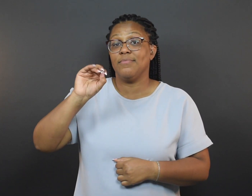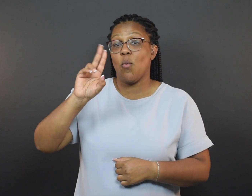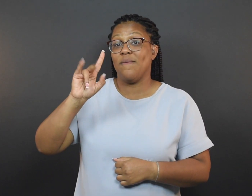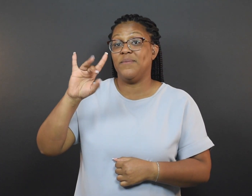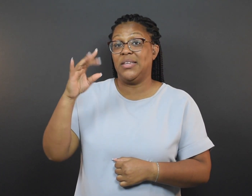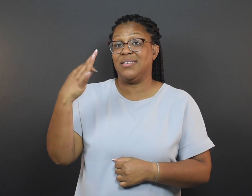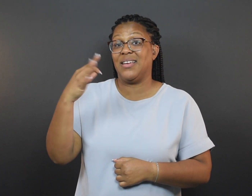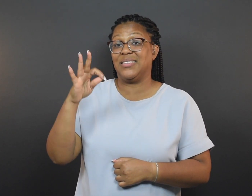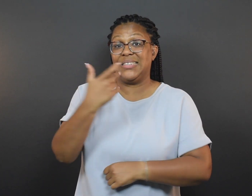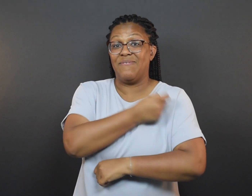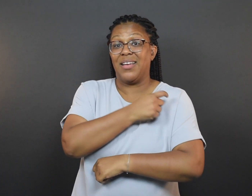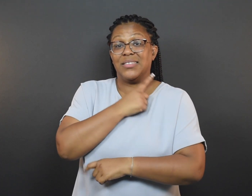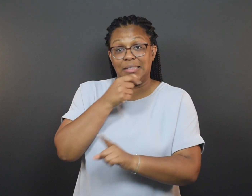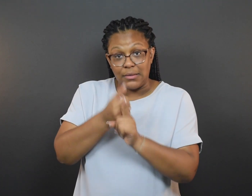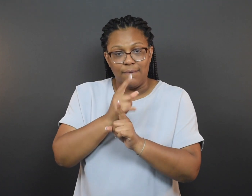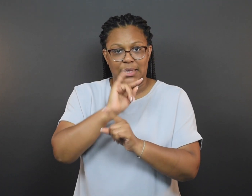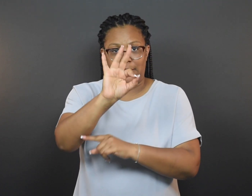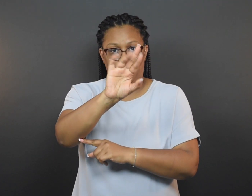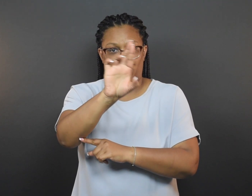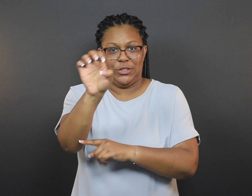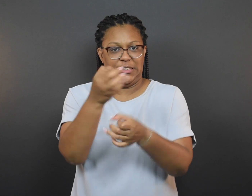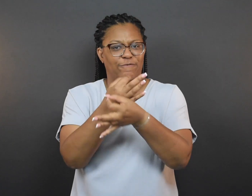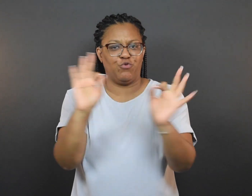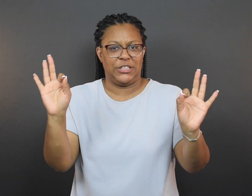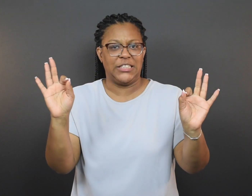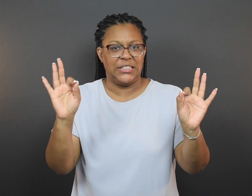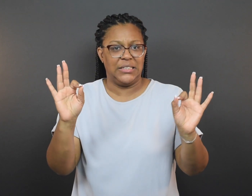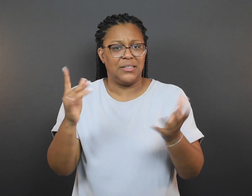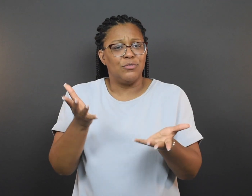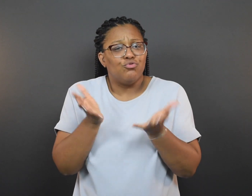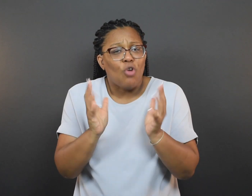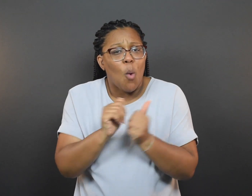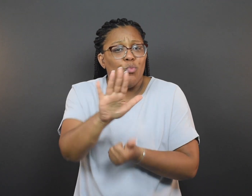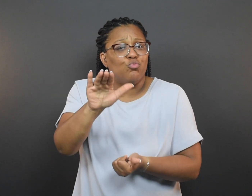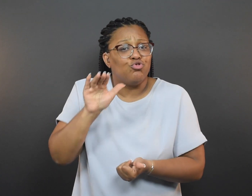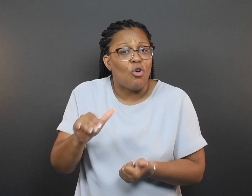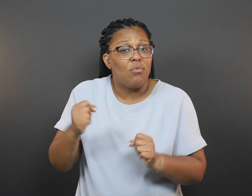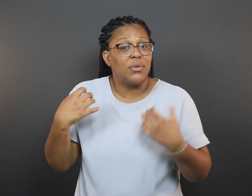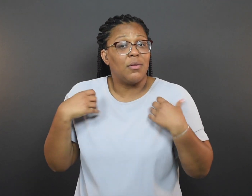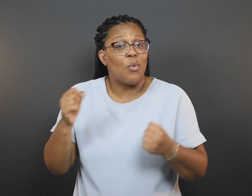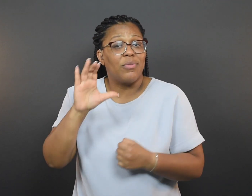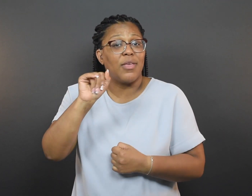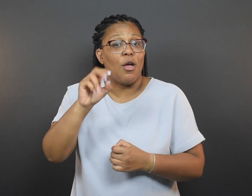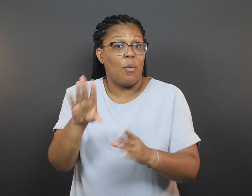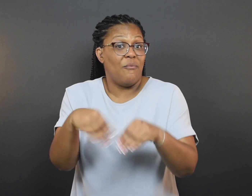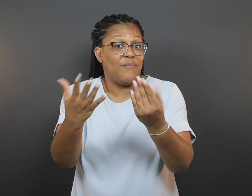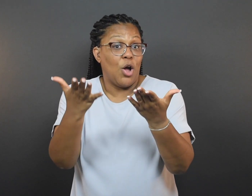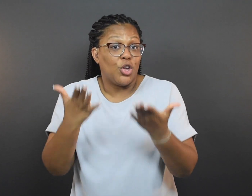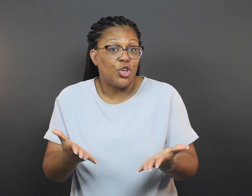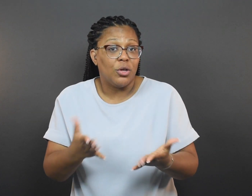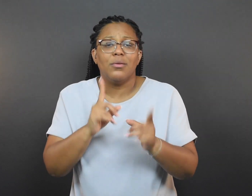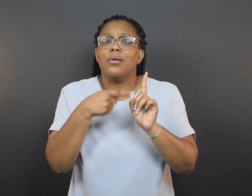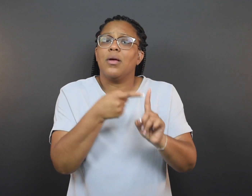COVID-19 vaccine is free. Talk to your child's healthcare provider about getting your